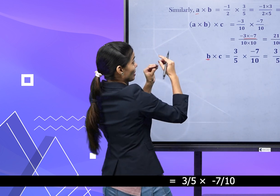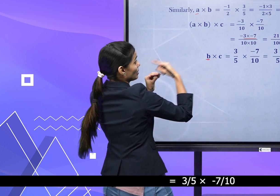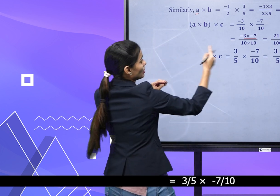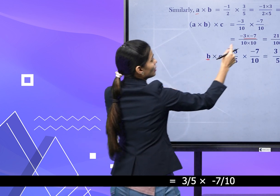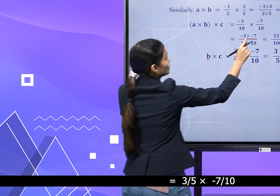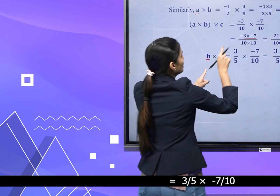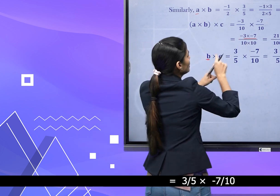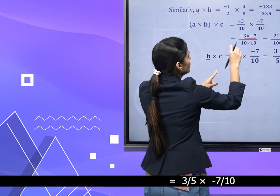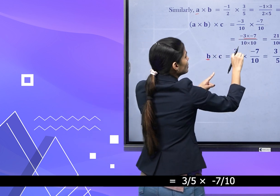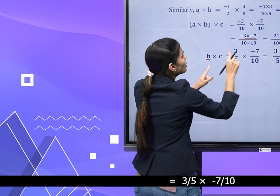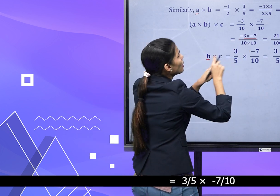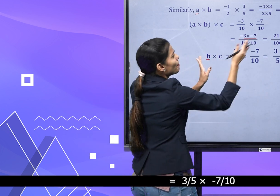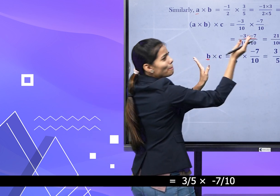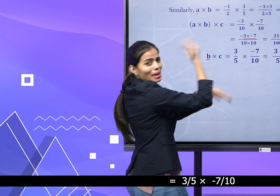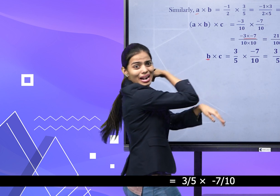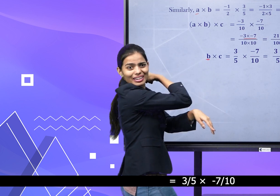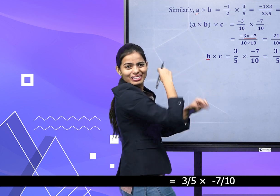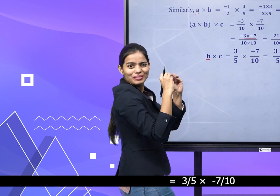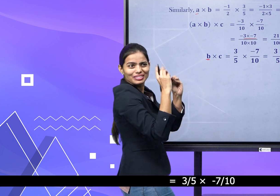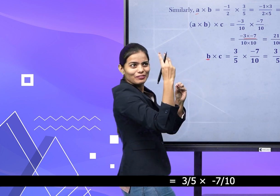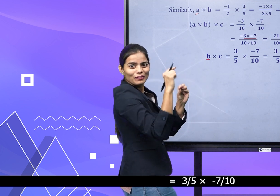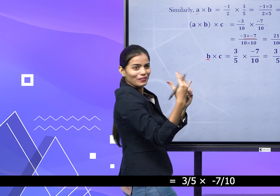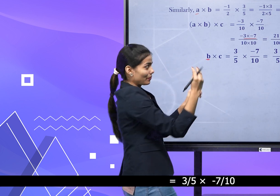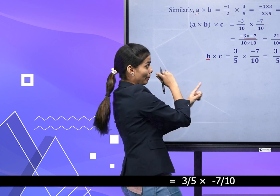is equal to 3 by 5 into minus 7 by 10